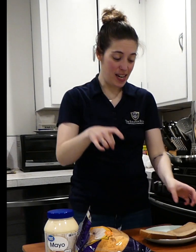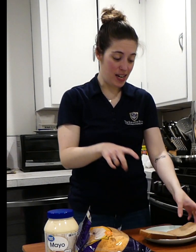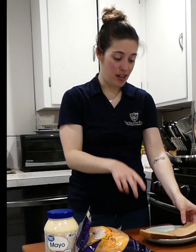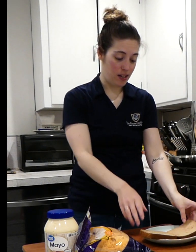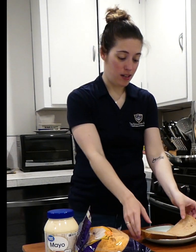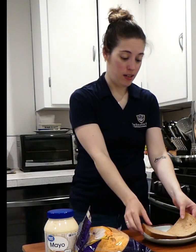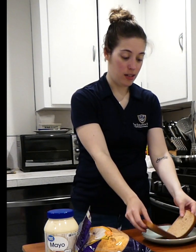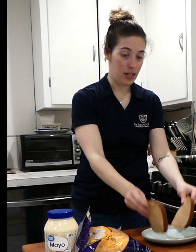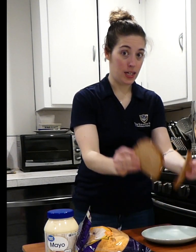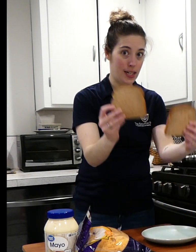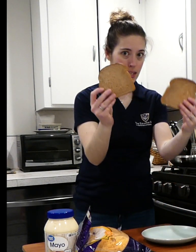need